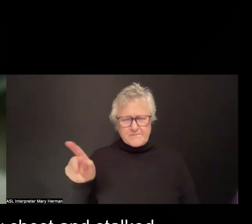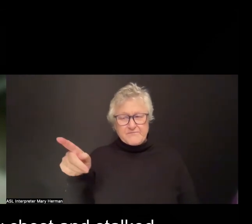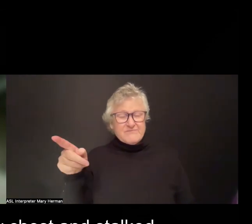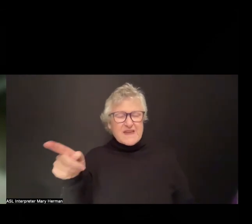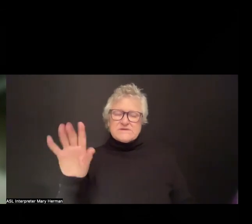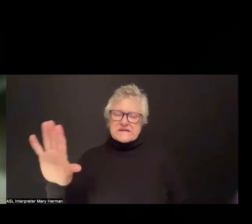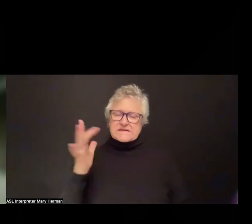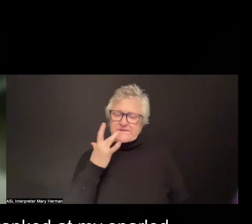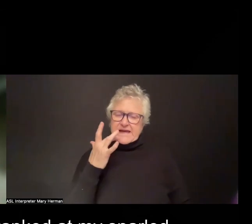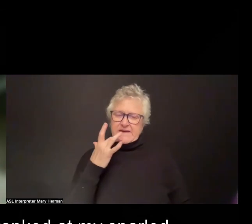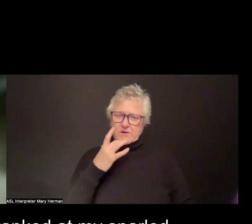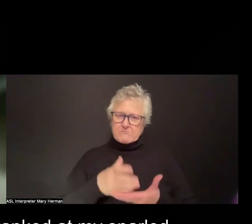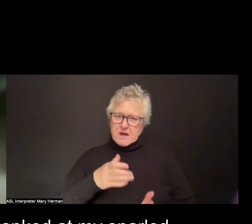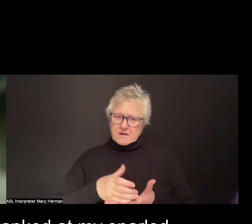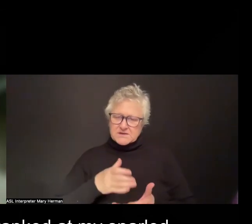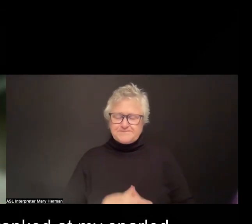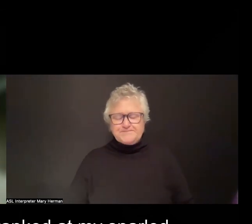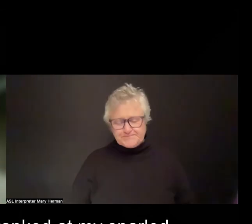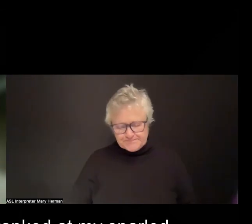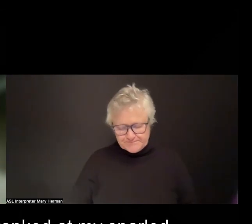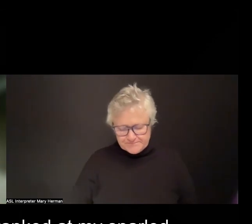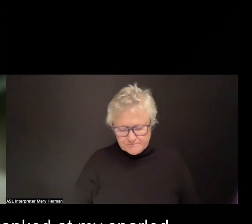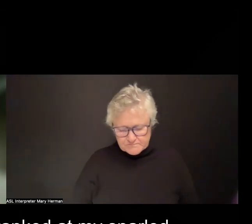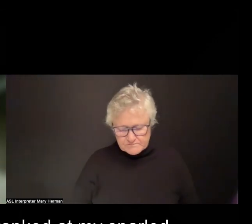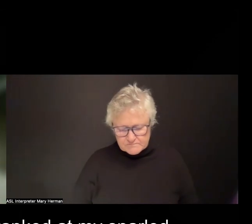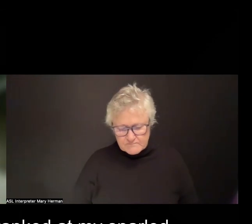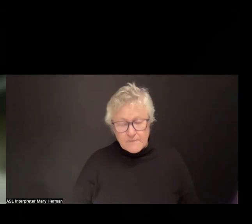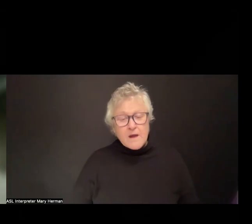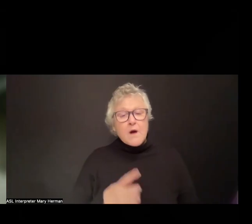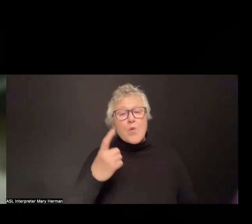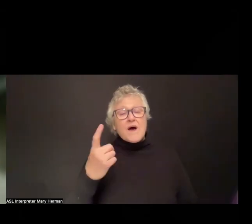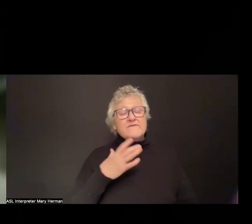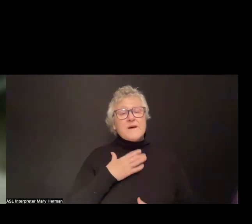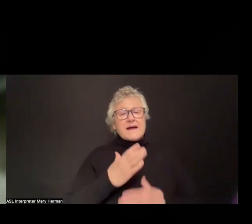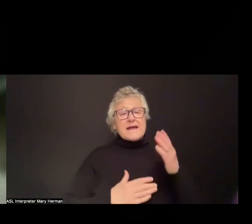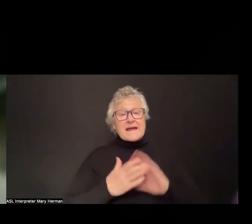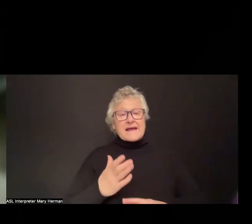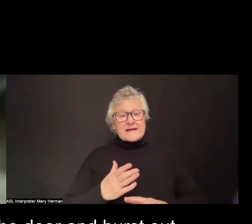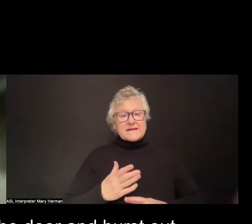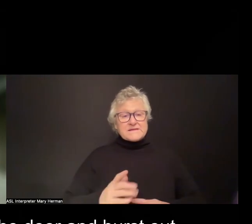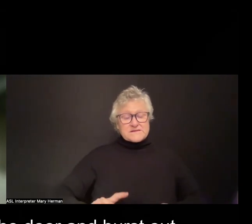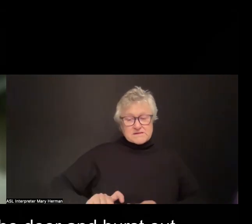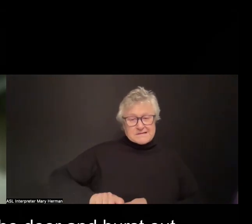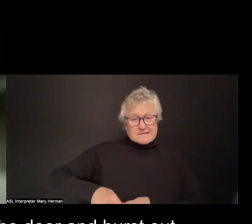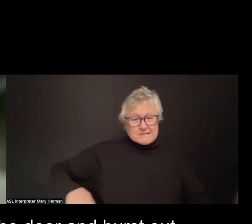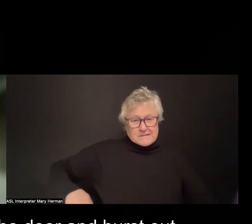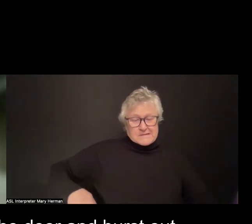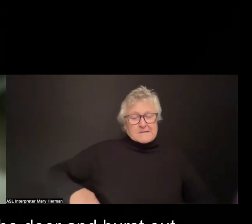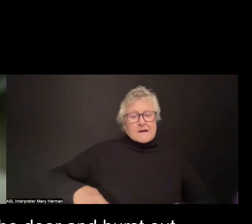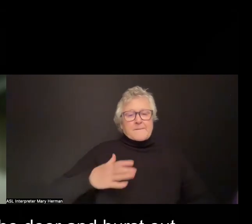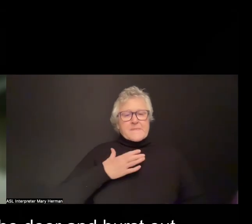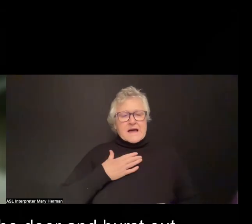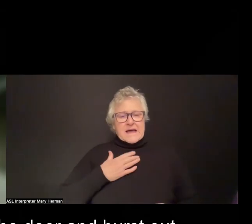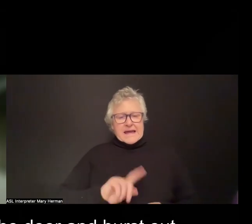stalked away muttering. One of my hands yanked at my snarled apron strings while I strode to the front door of Ship Tavern. I shouldered open the door and